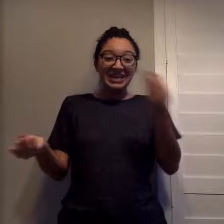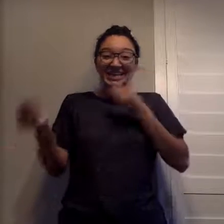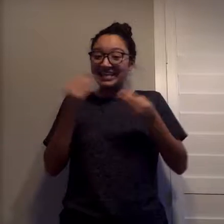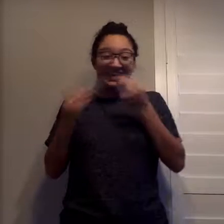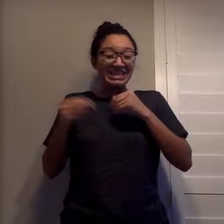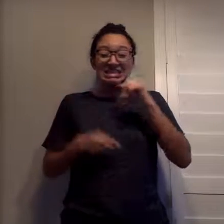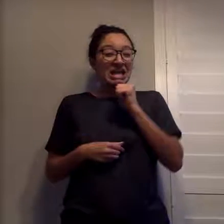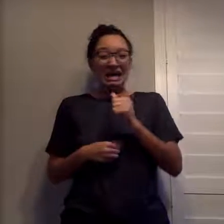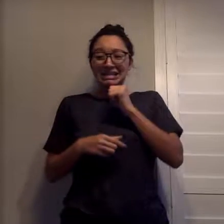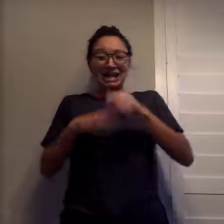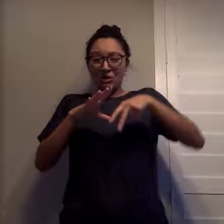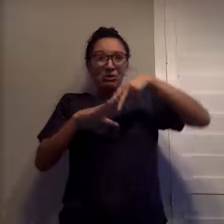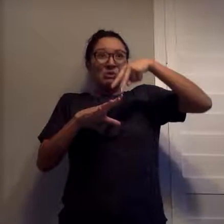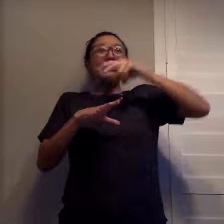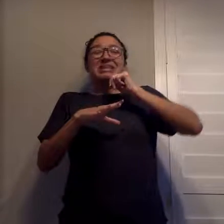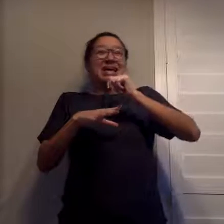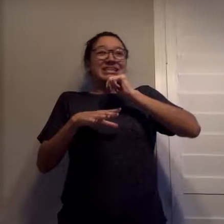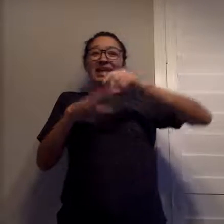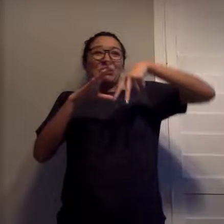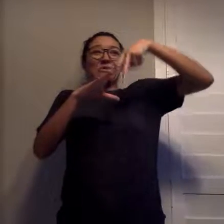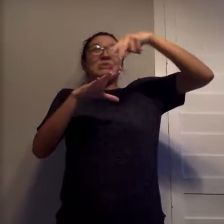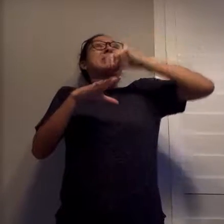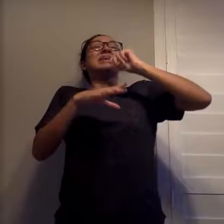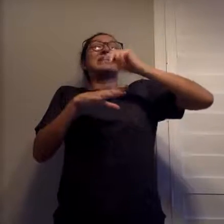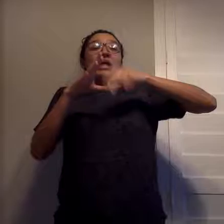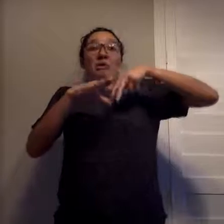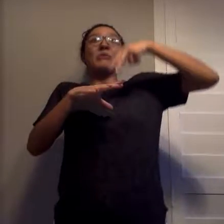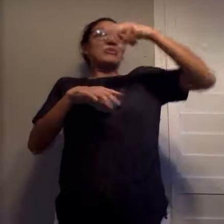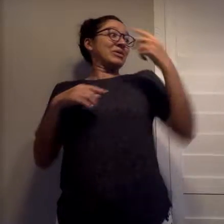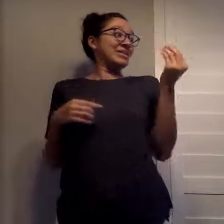So apparently they have read the same books that I have.